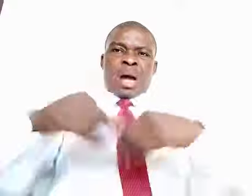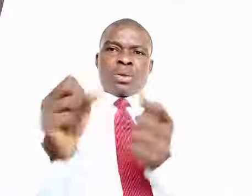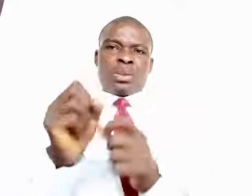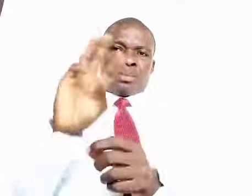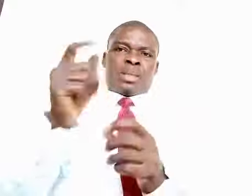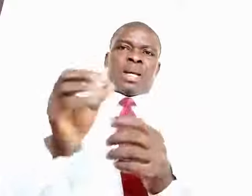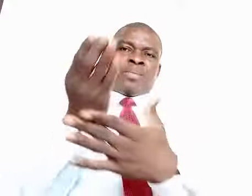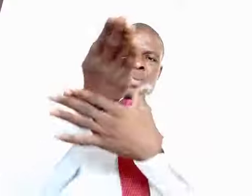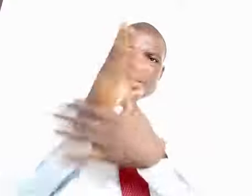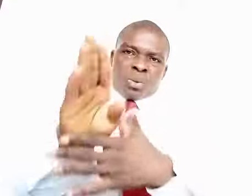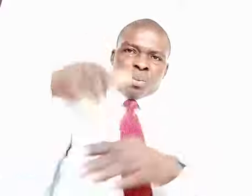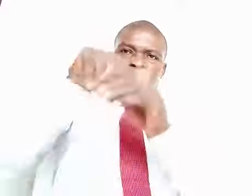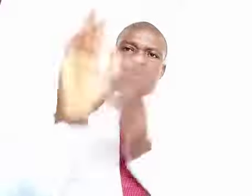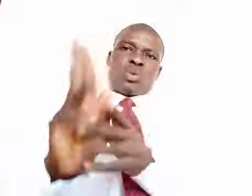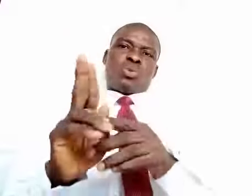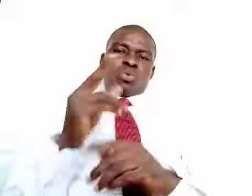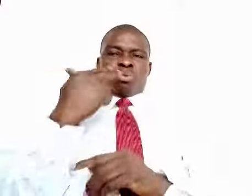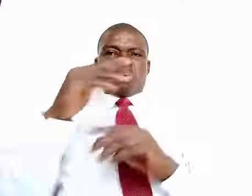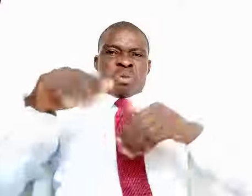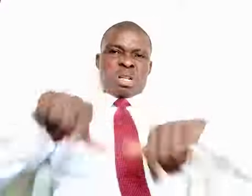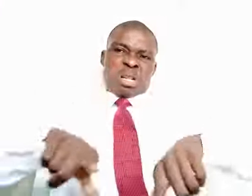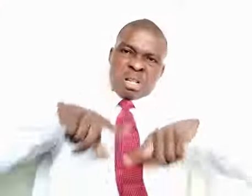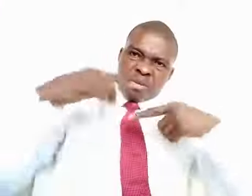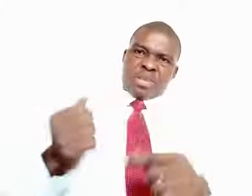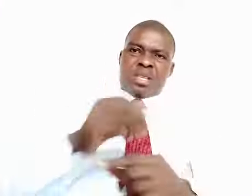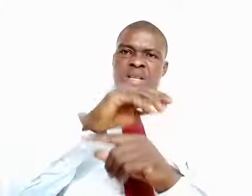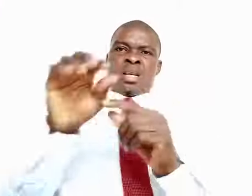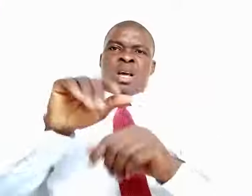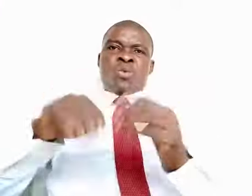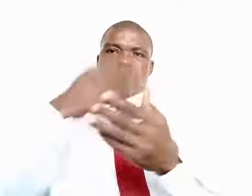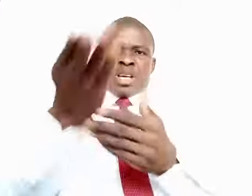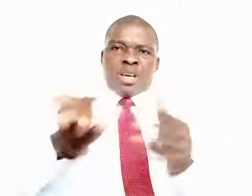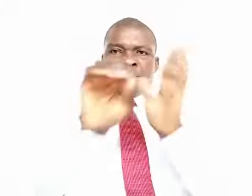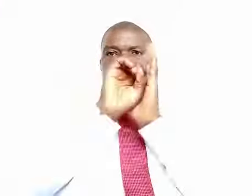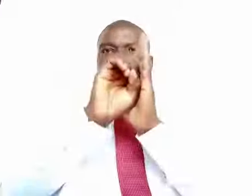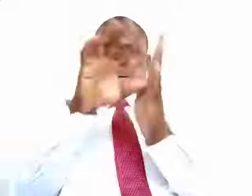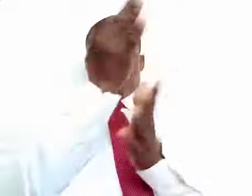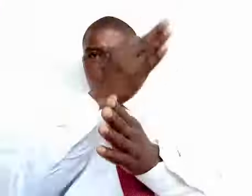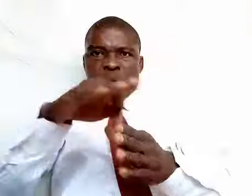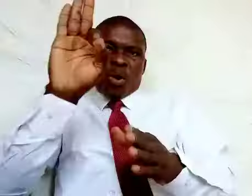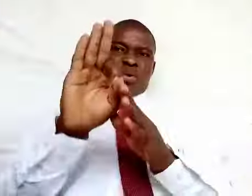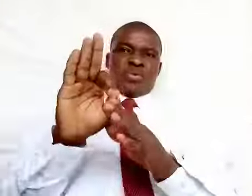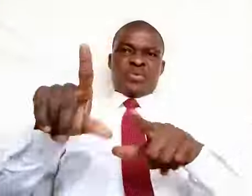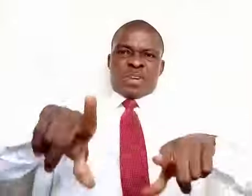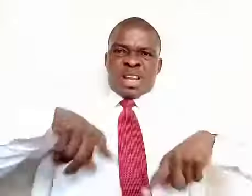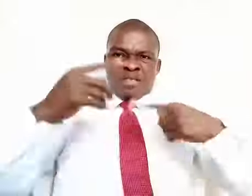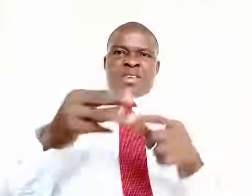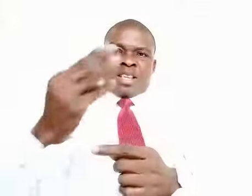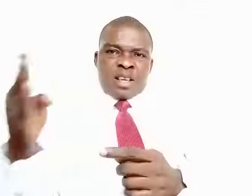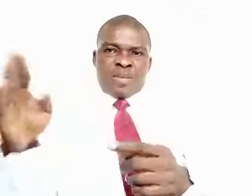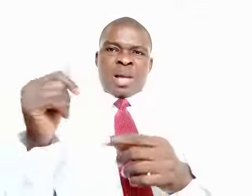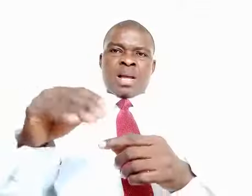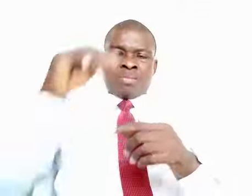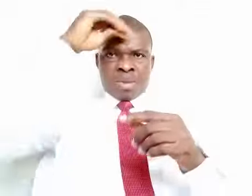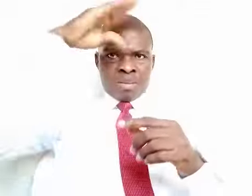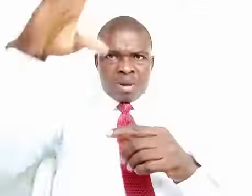non-living things. We gave examples of living things as dogs, plants, man, and non-living things